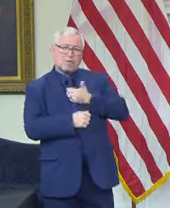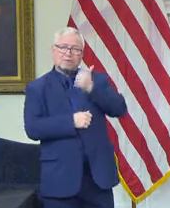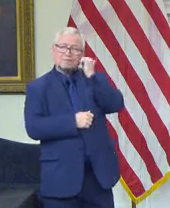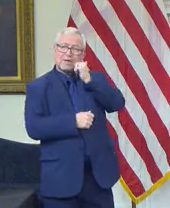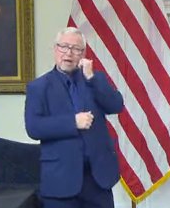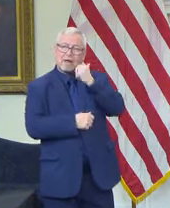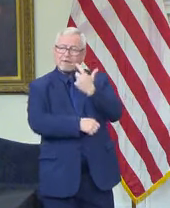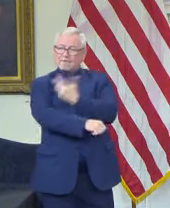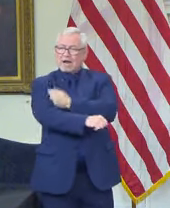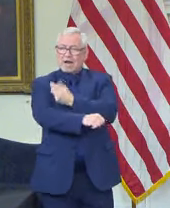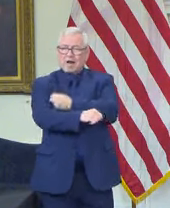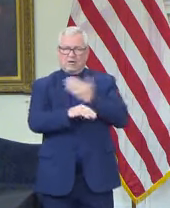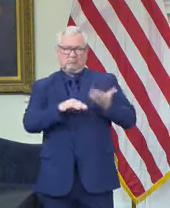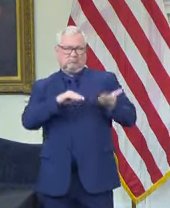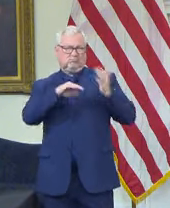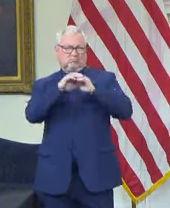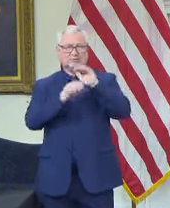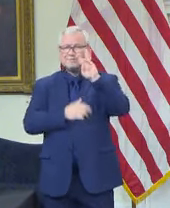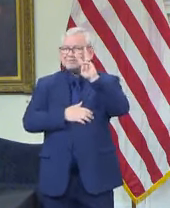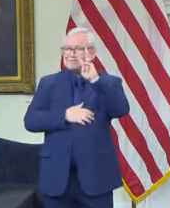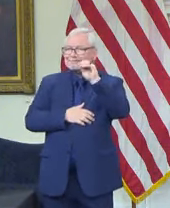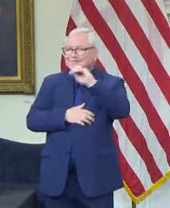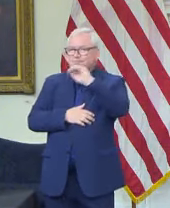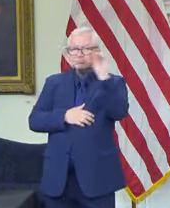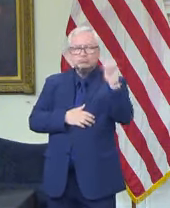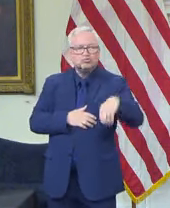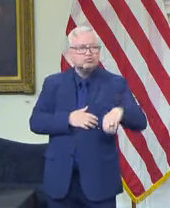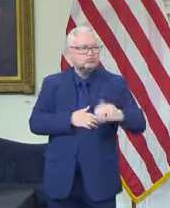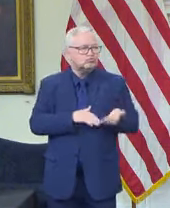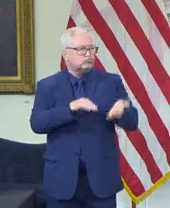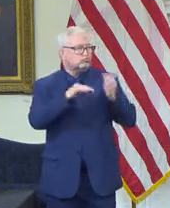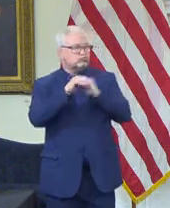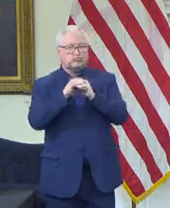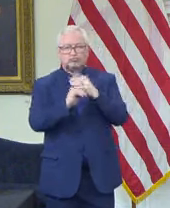60%. As of today,